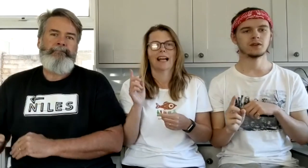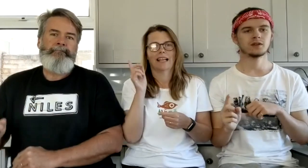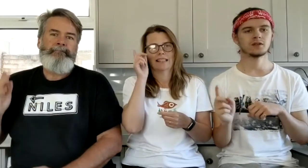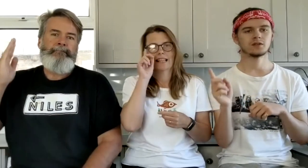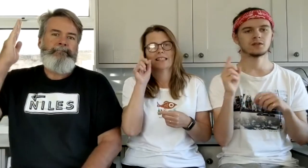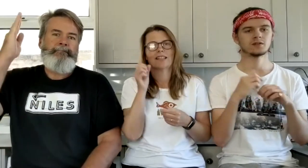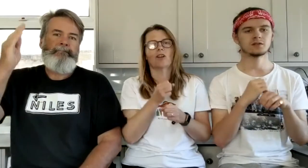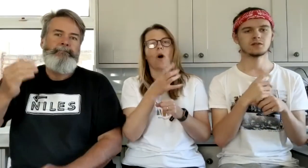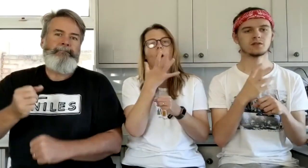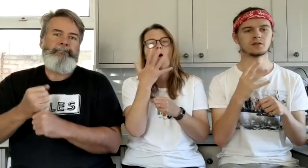there's a